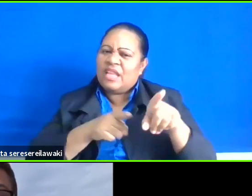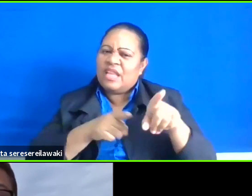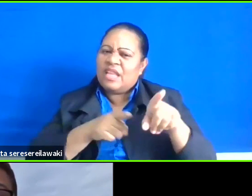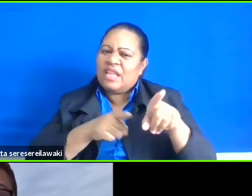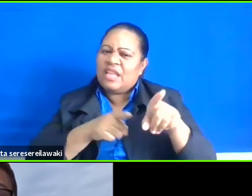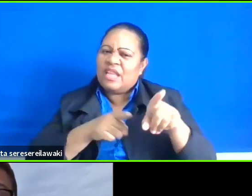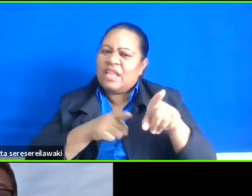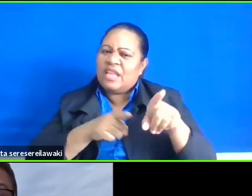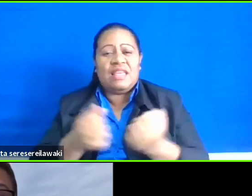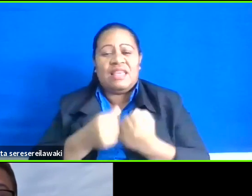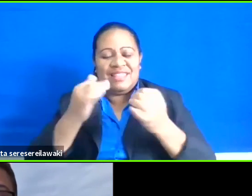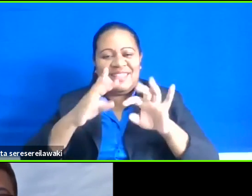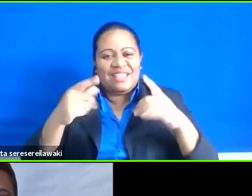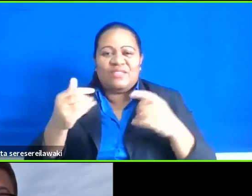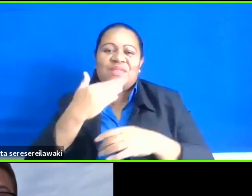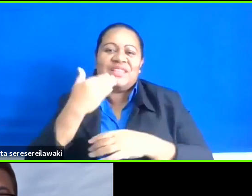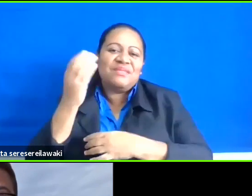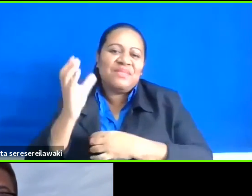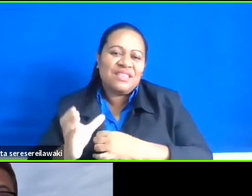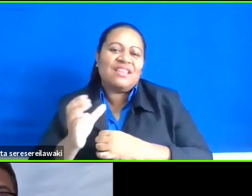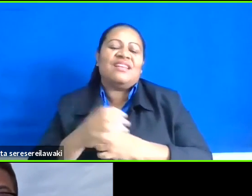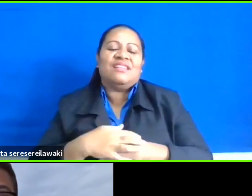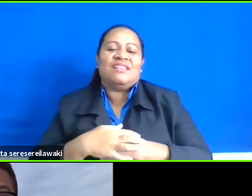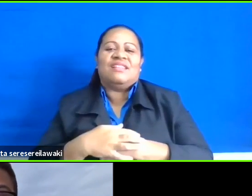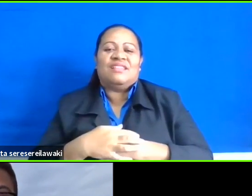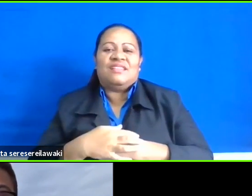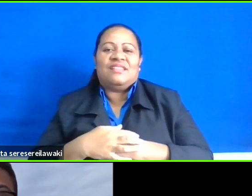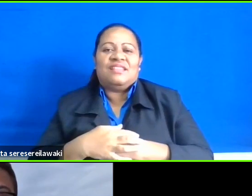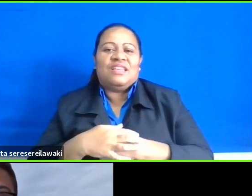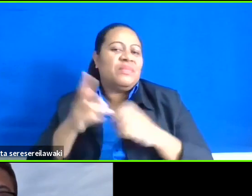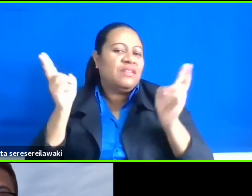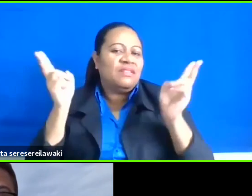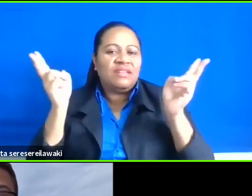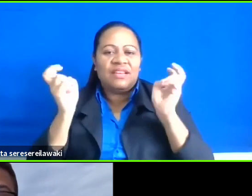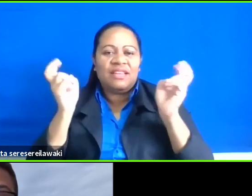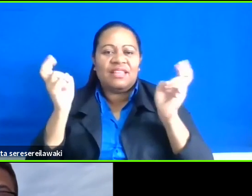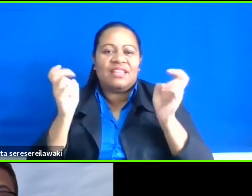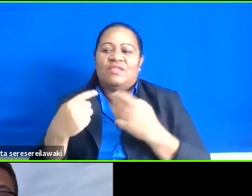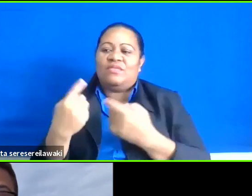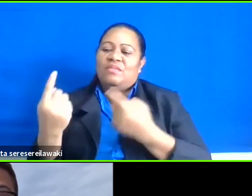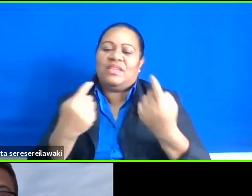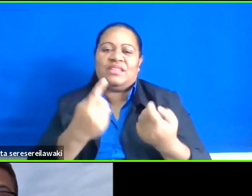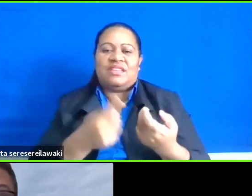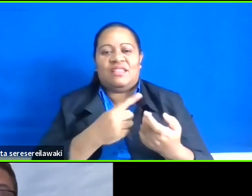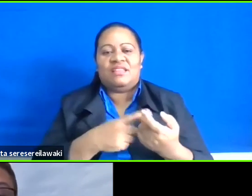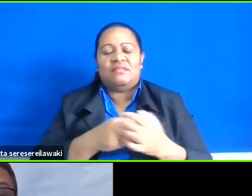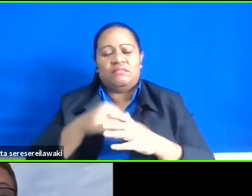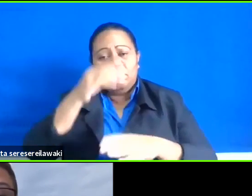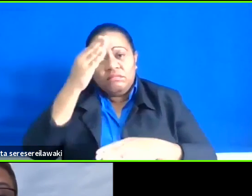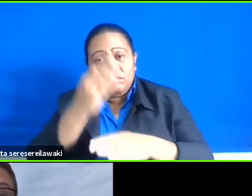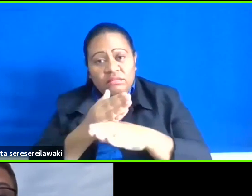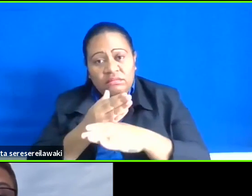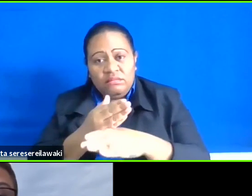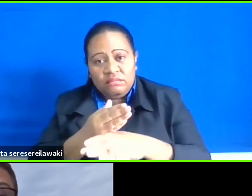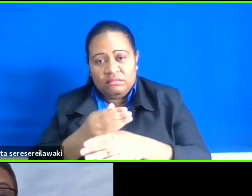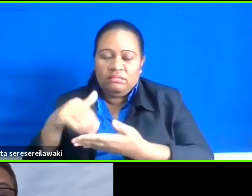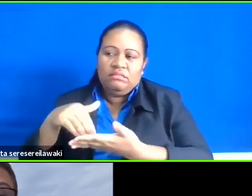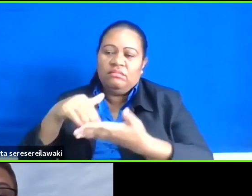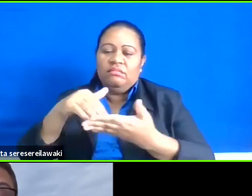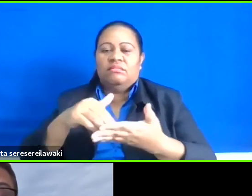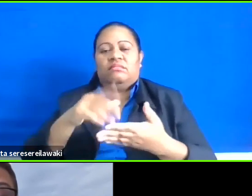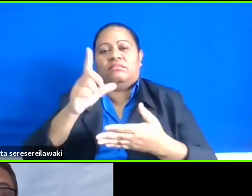from the speakers as we have ourselves from listening to each other uh and we hope that you know it'll help improve the work that